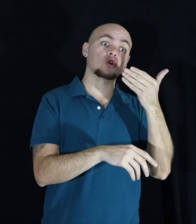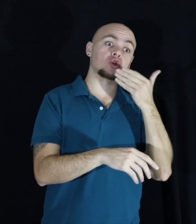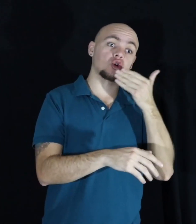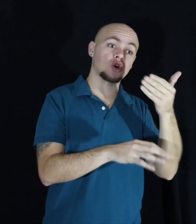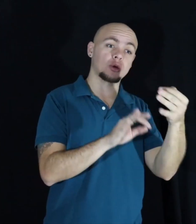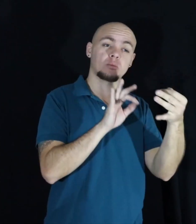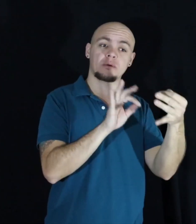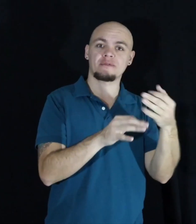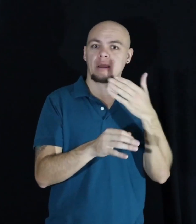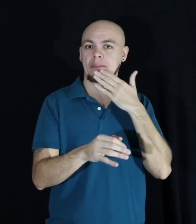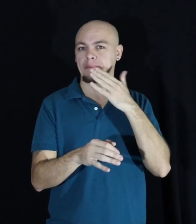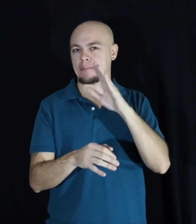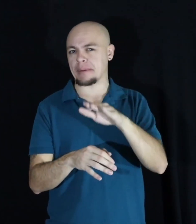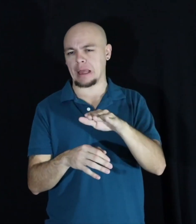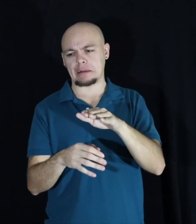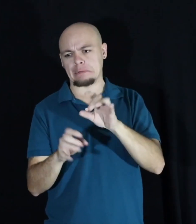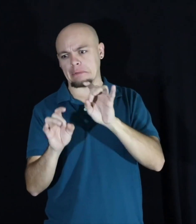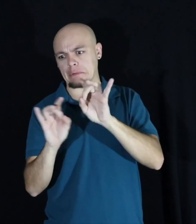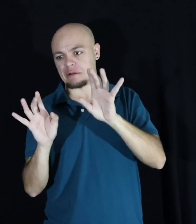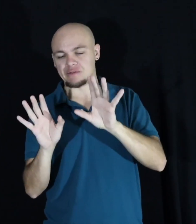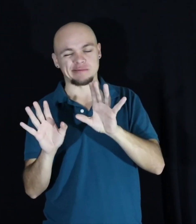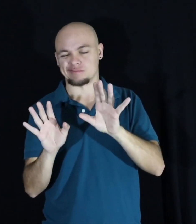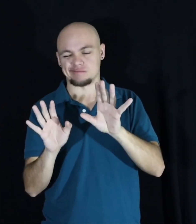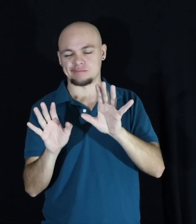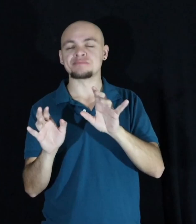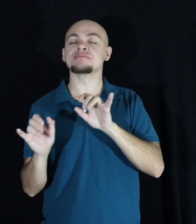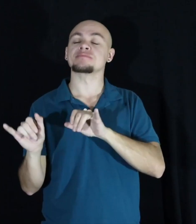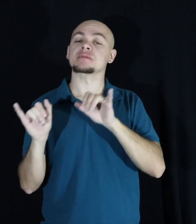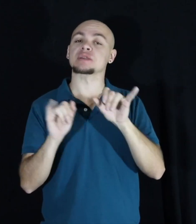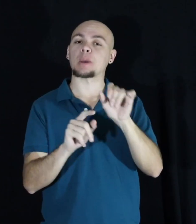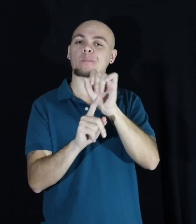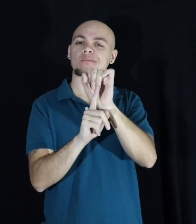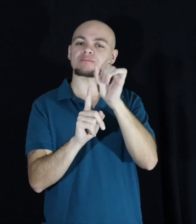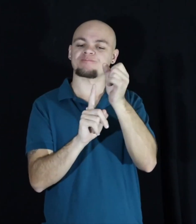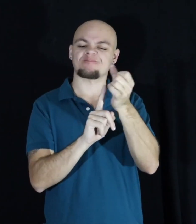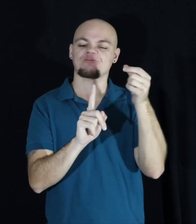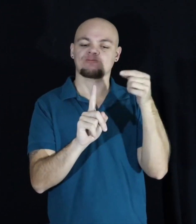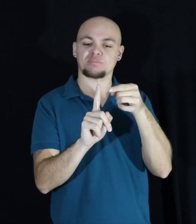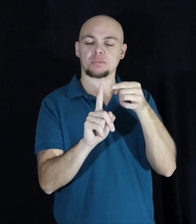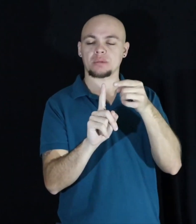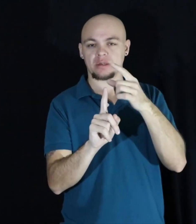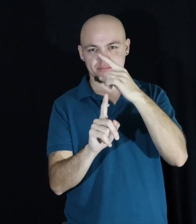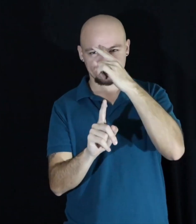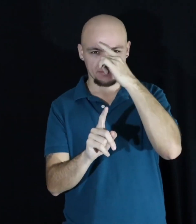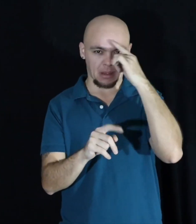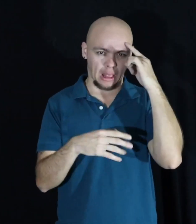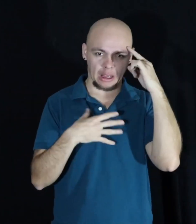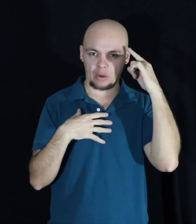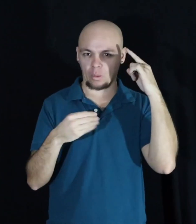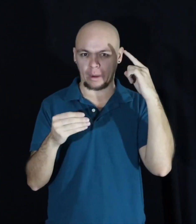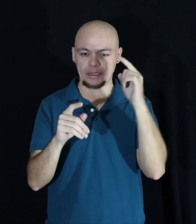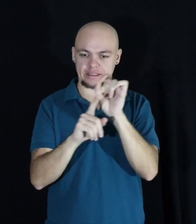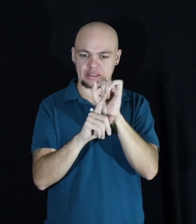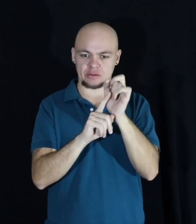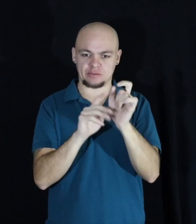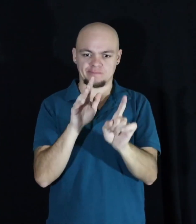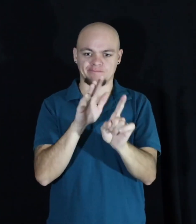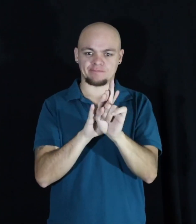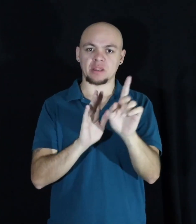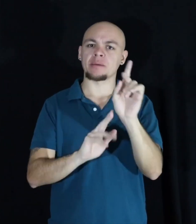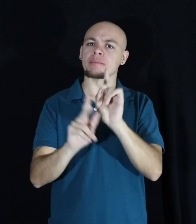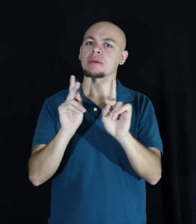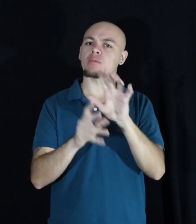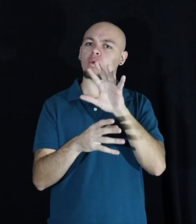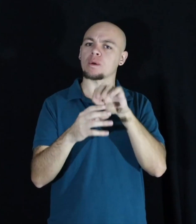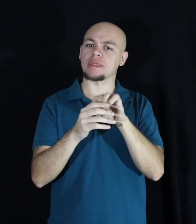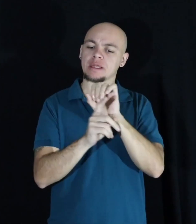Just as with people, the same can also be the case with situations. These can also have black and white parts. Of course, people and